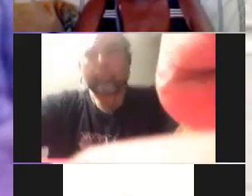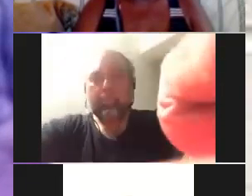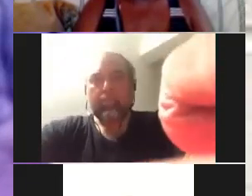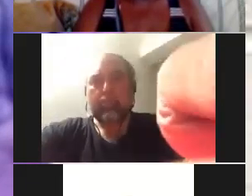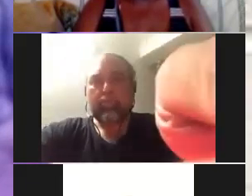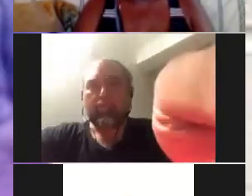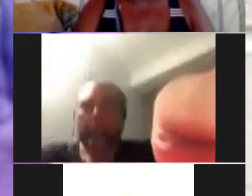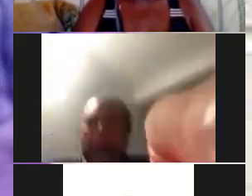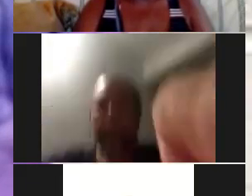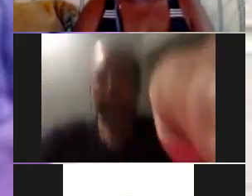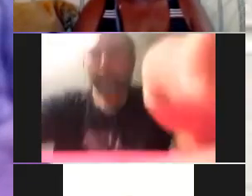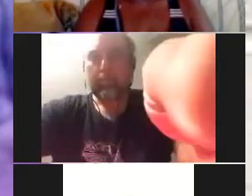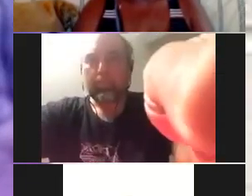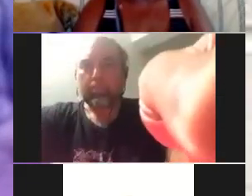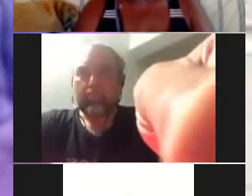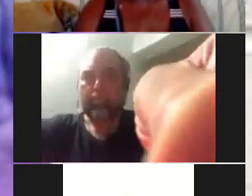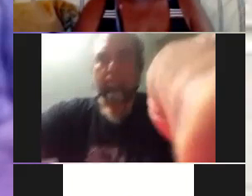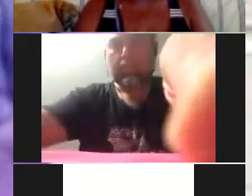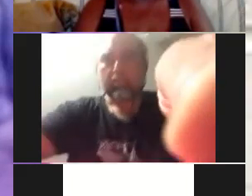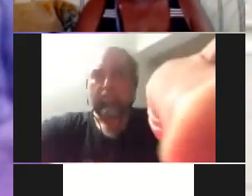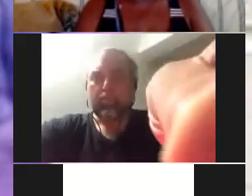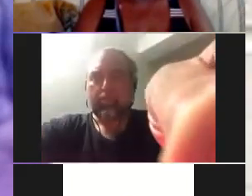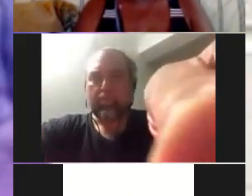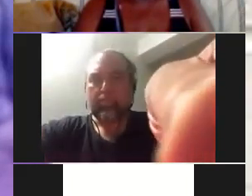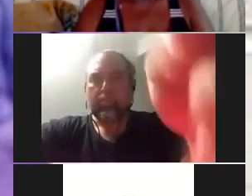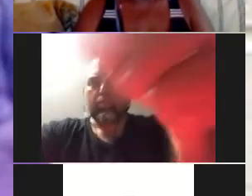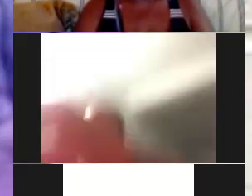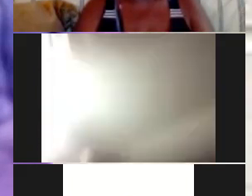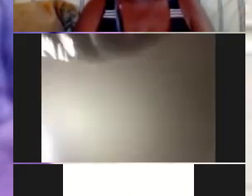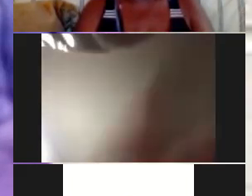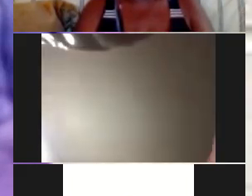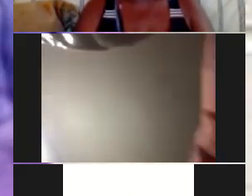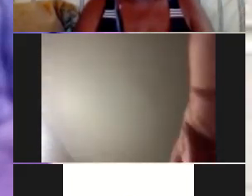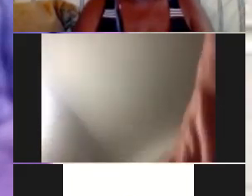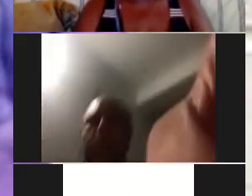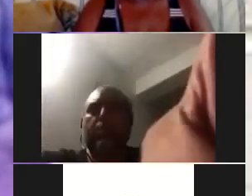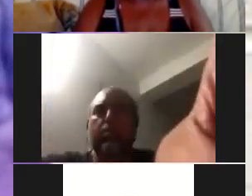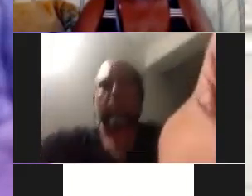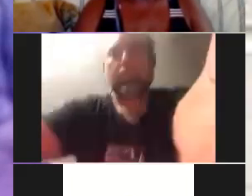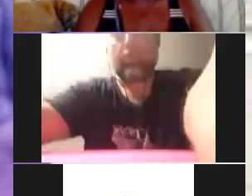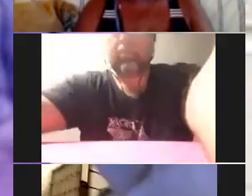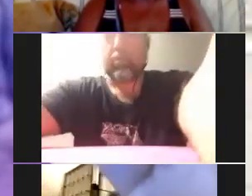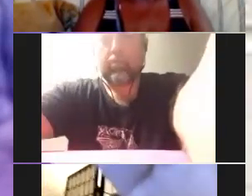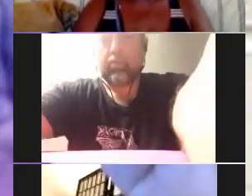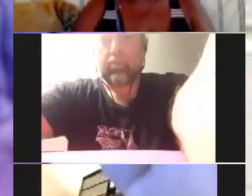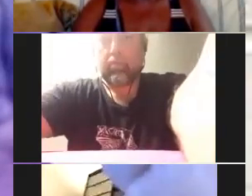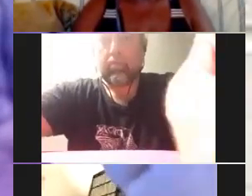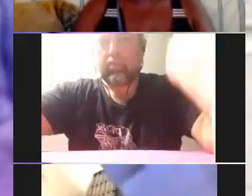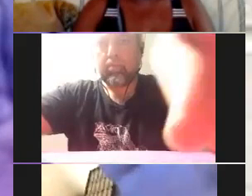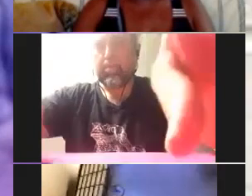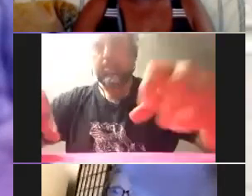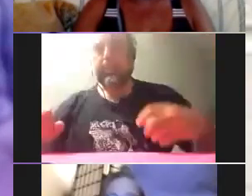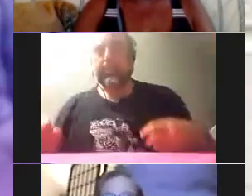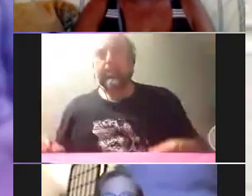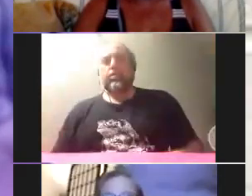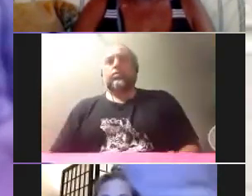Delisha, would you like to say anything, or anyone like to say an opening? Because I think Okay. I wanted to